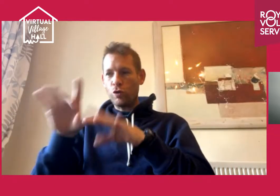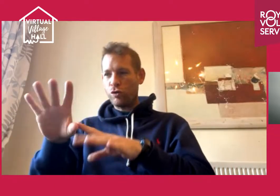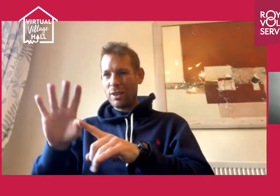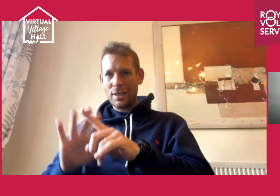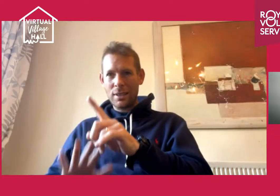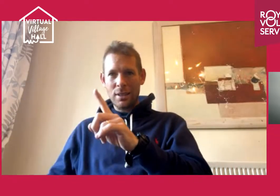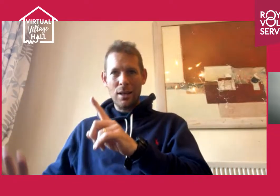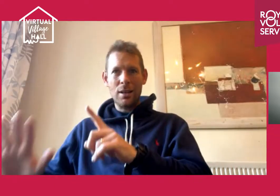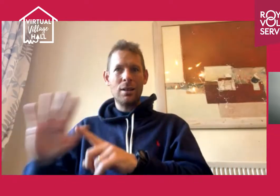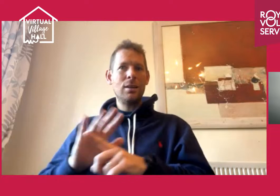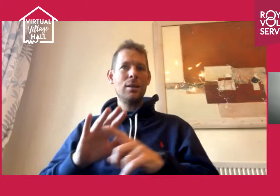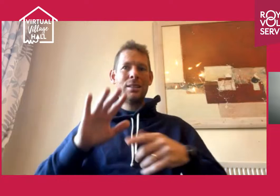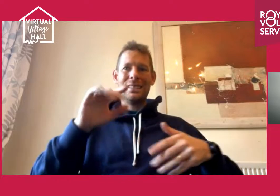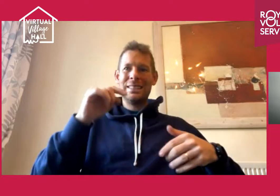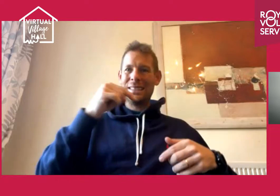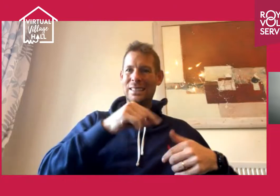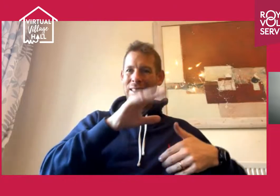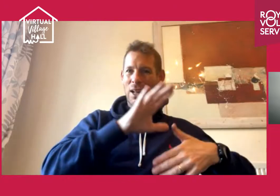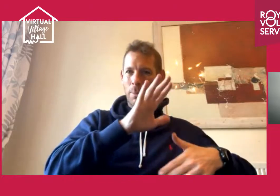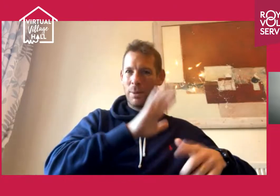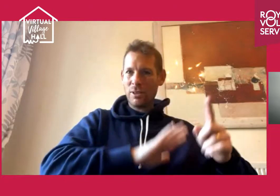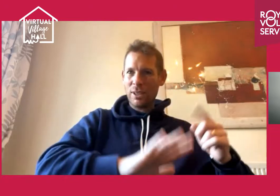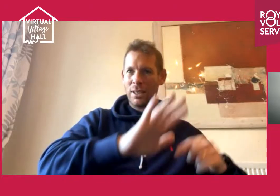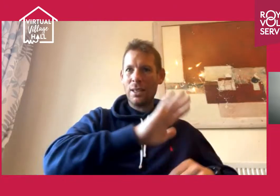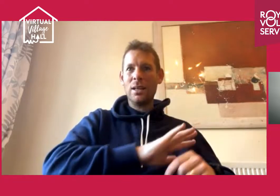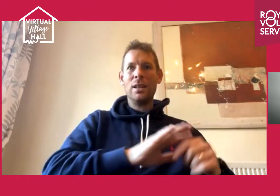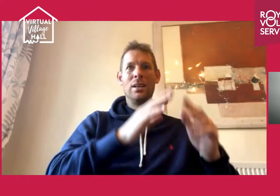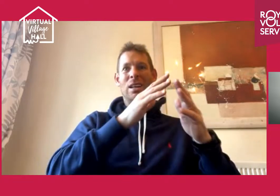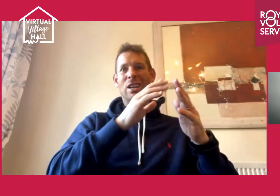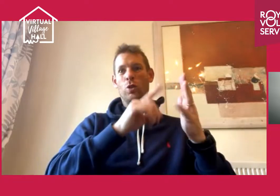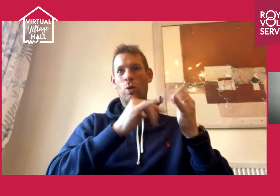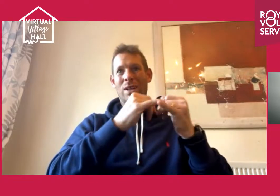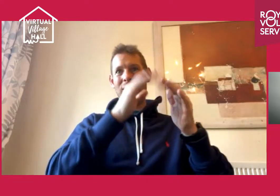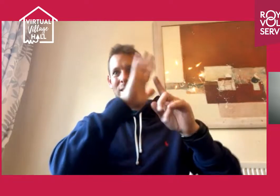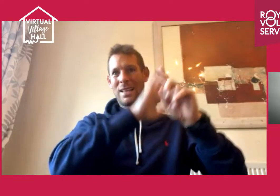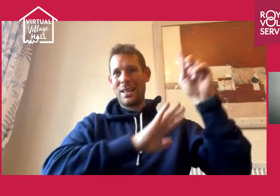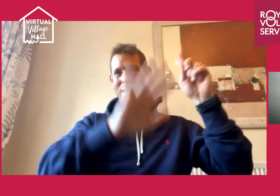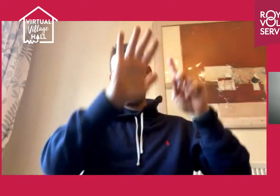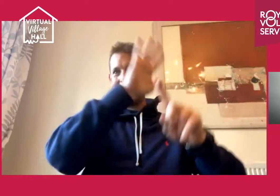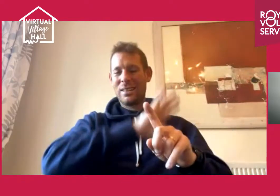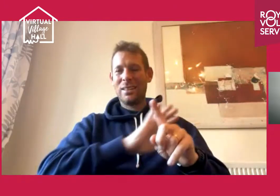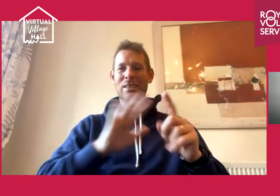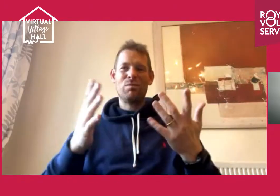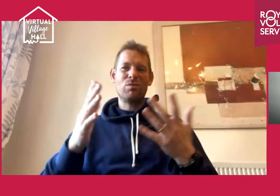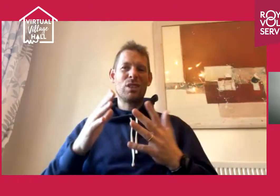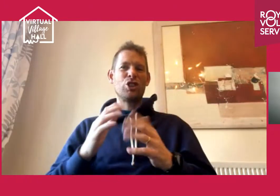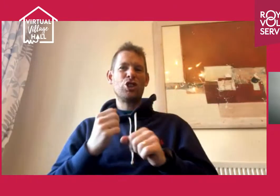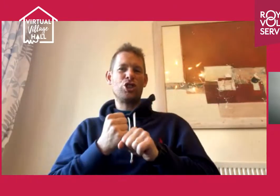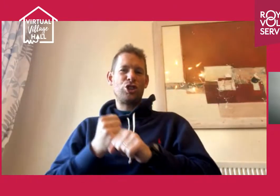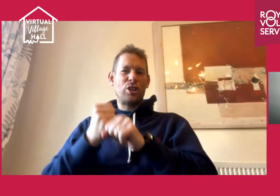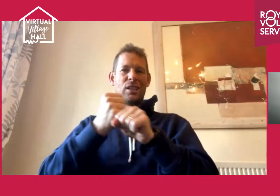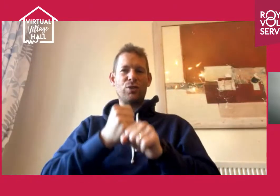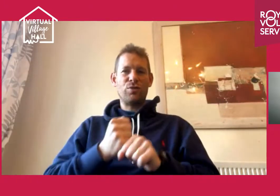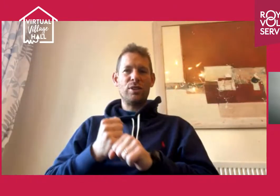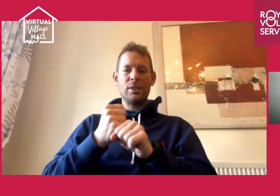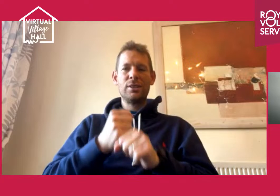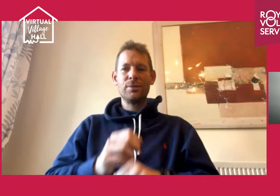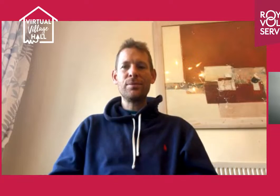find in Asia, Australia, South America, and some parts of the UK. So those are